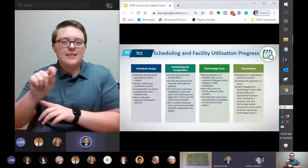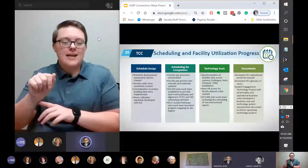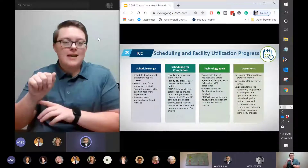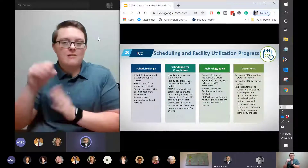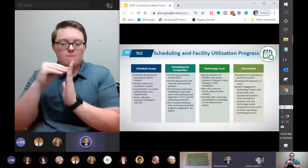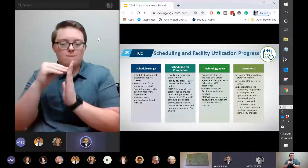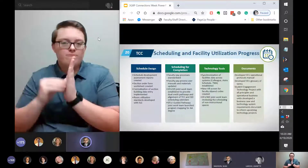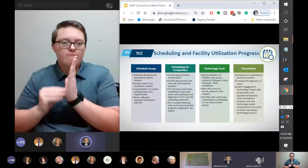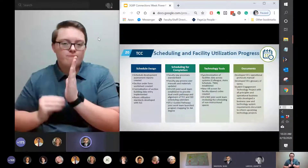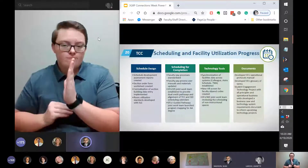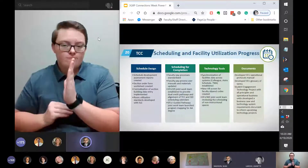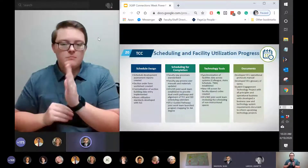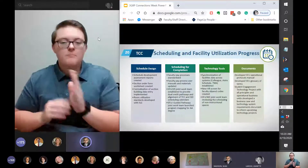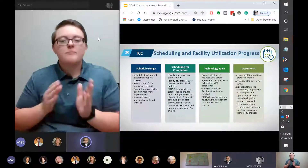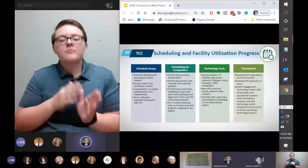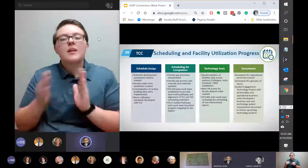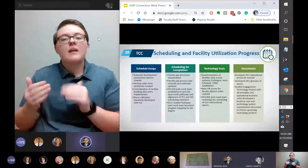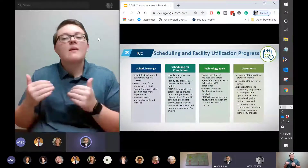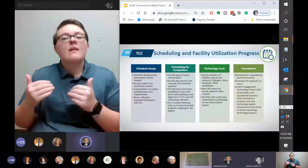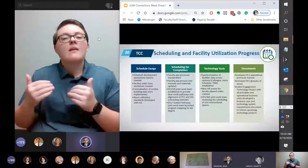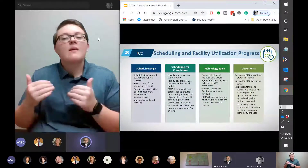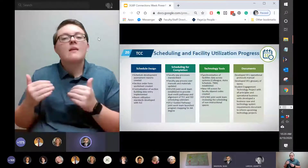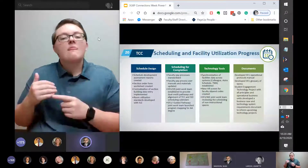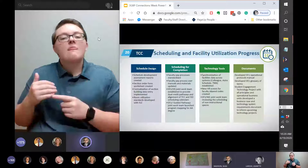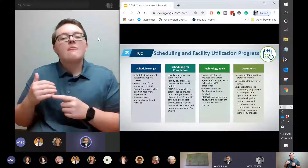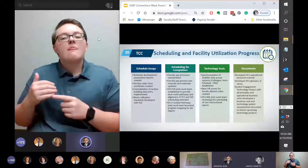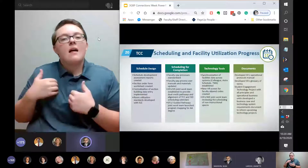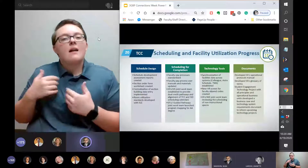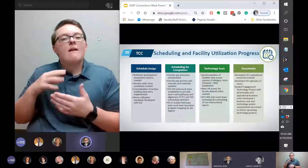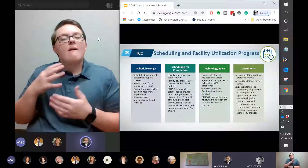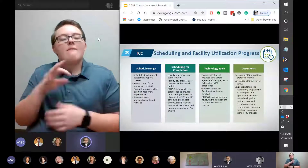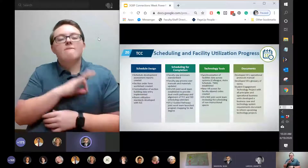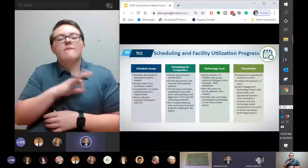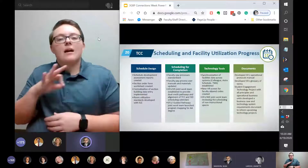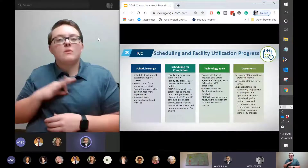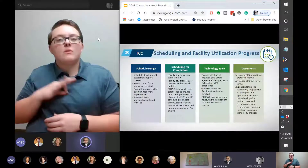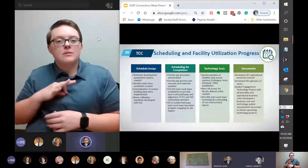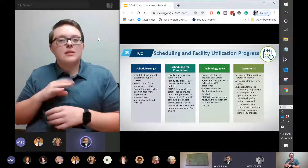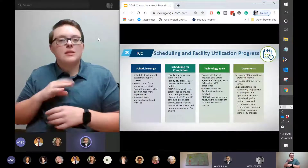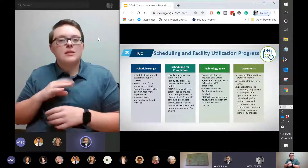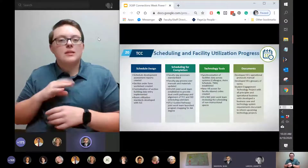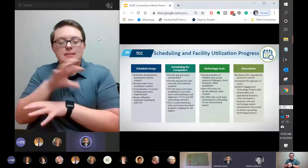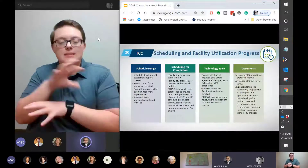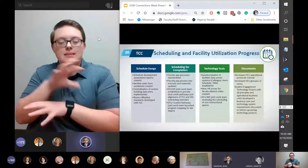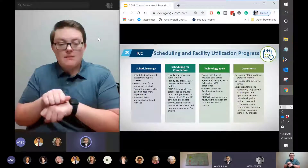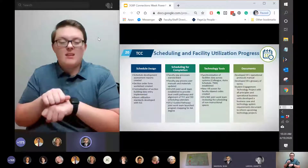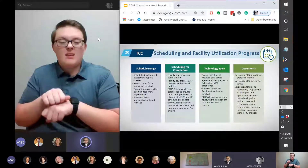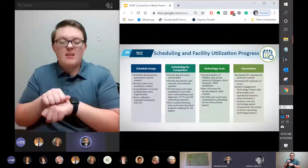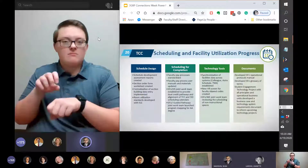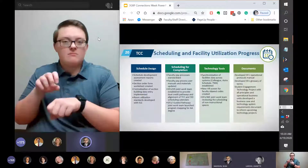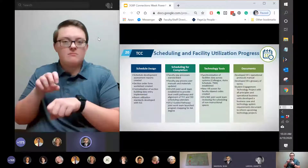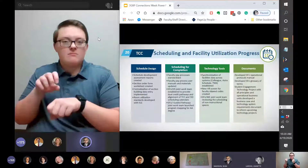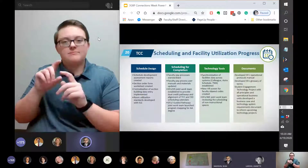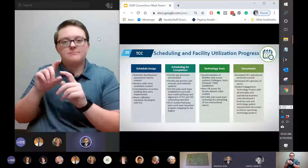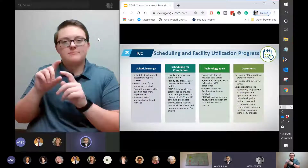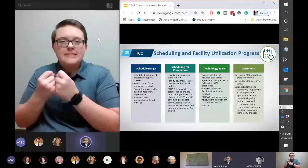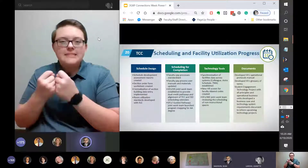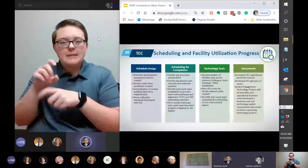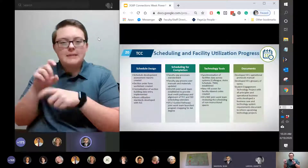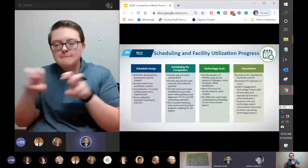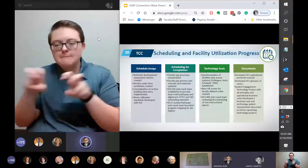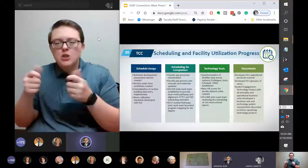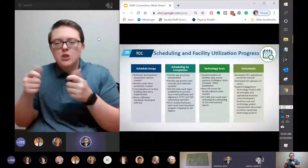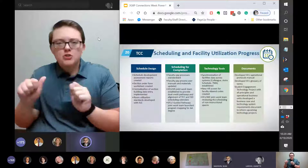had a faculty assignment contracting task force that worked across campuses to standardize